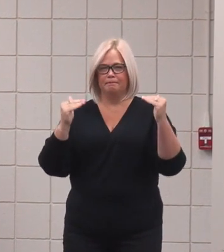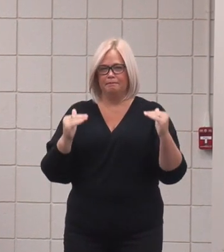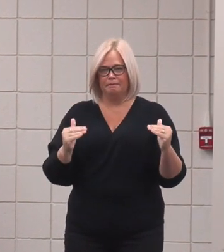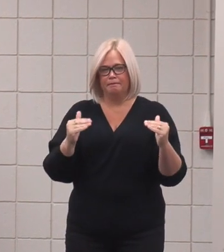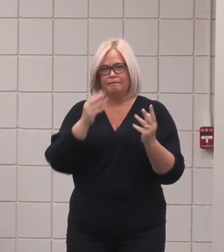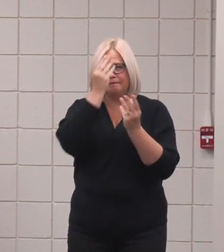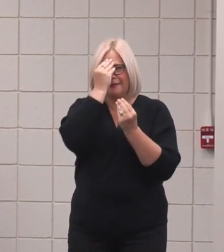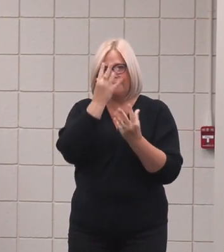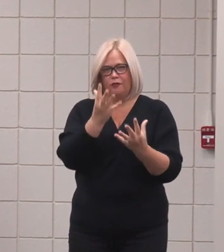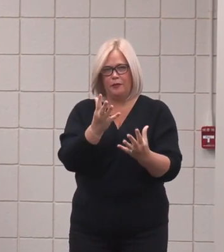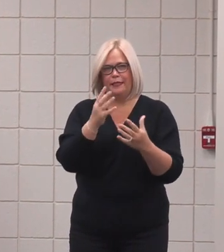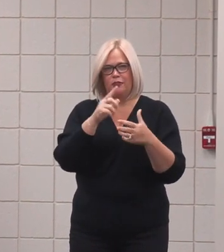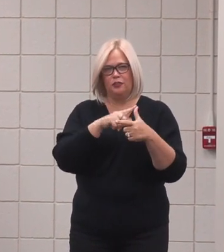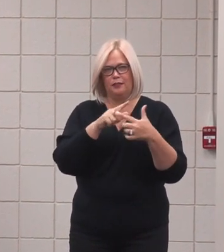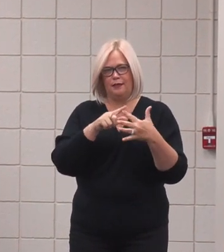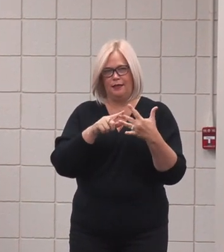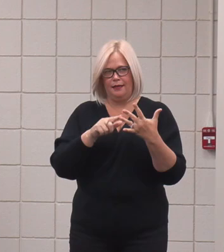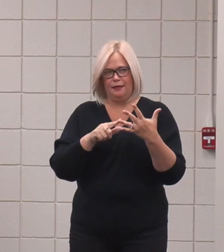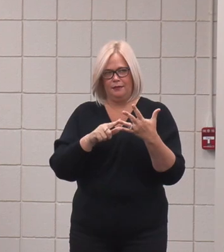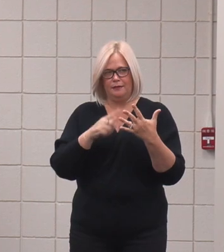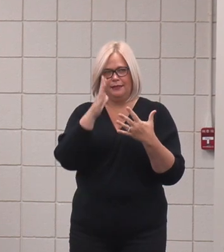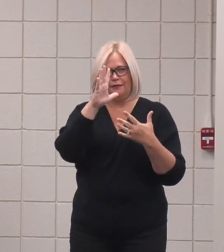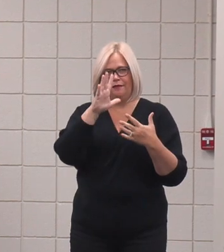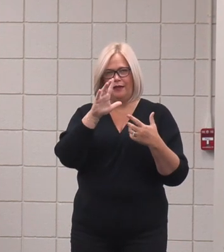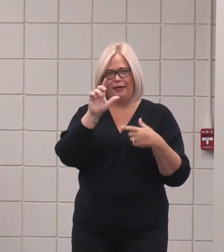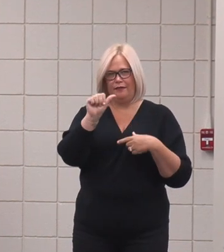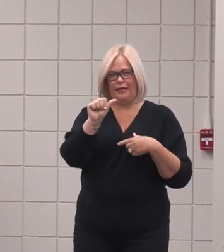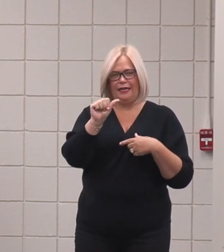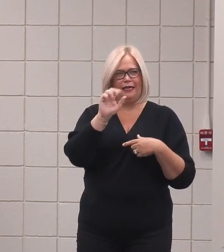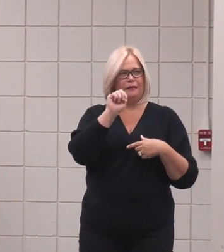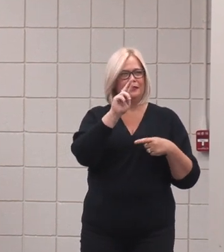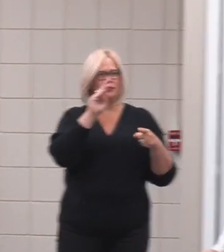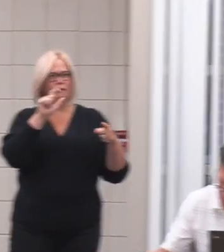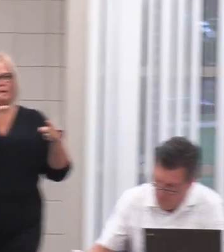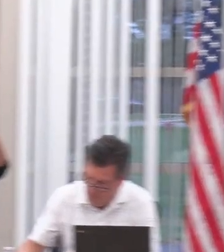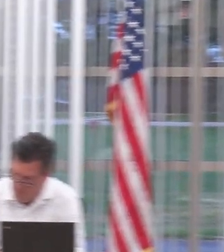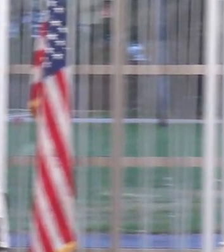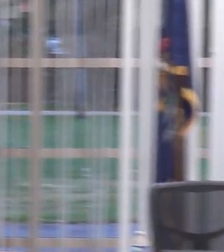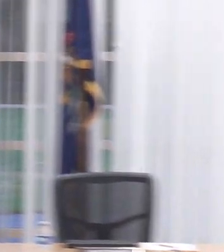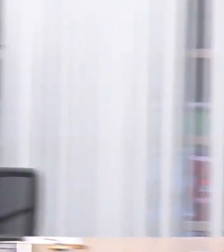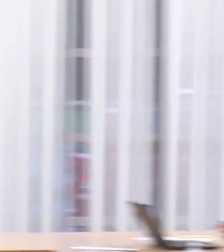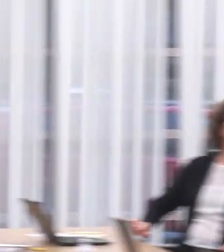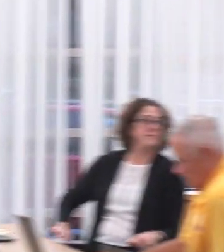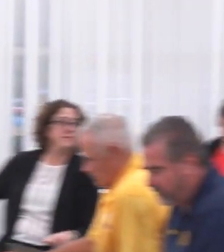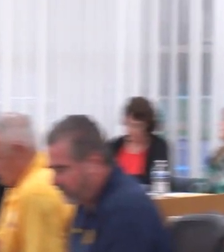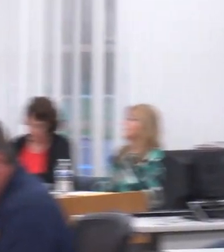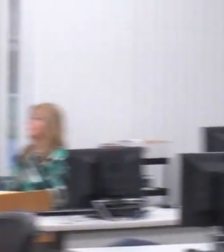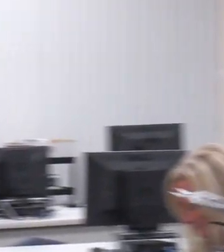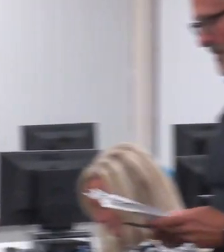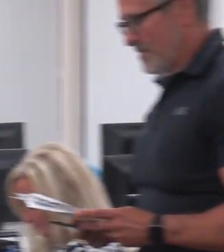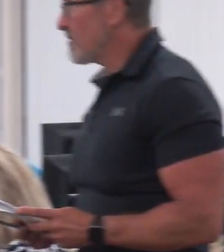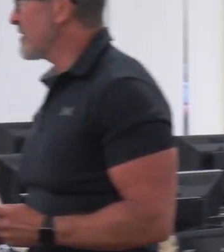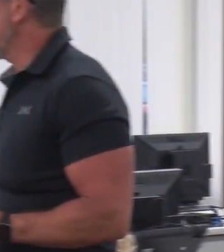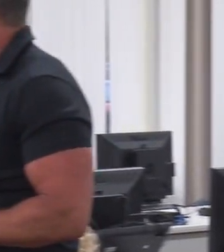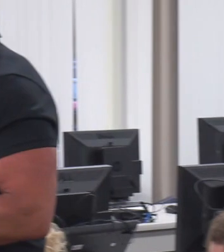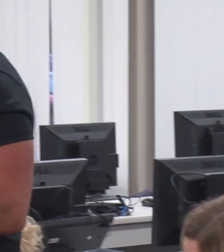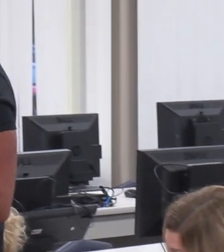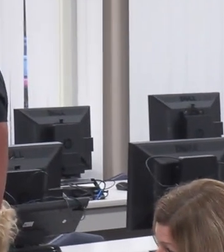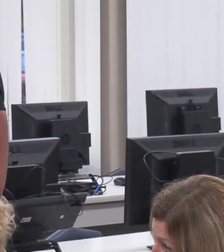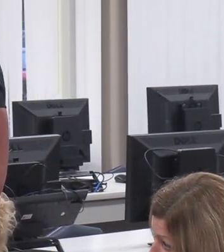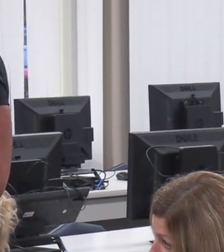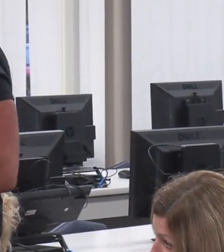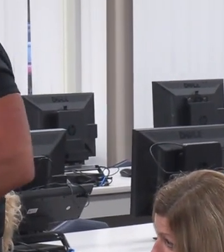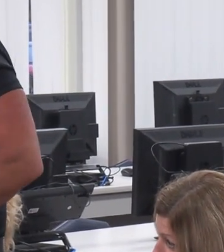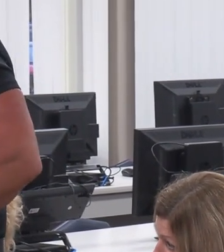information items 5A, Mr. Melrose. Yes. Just right now at the high school. Right. We're kind of